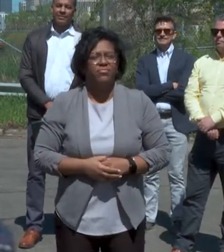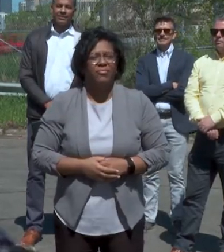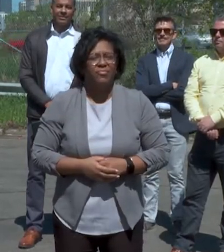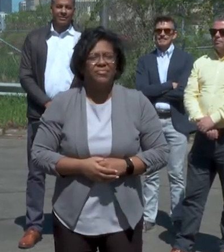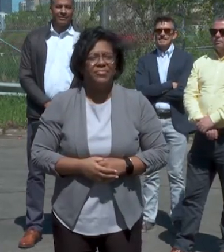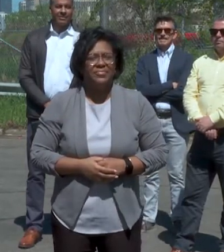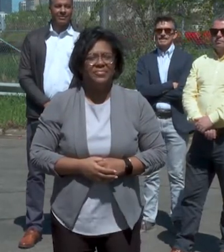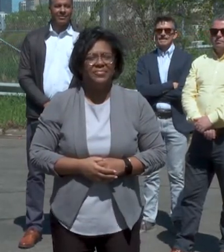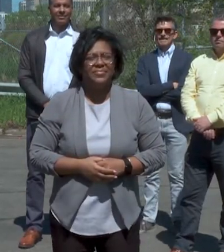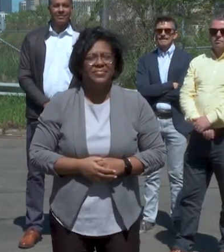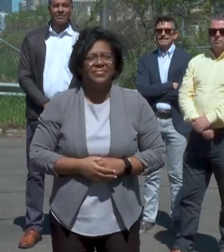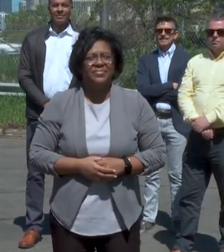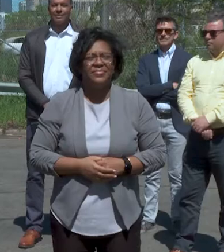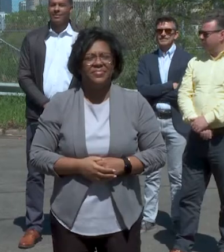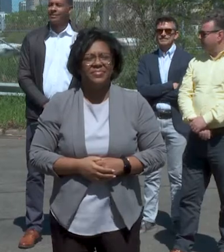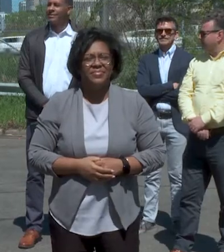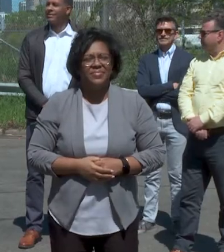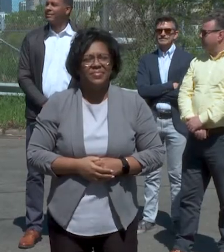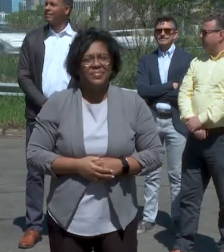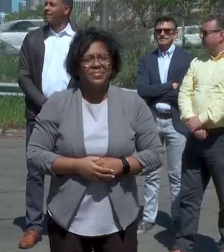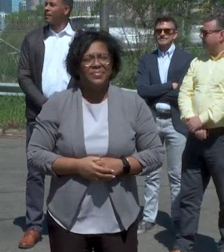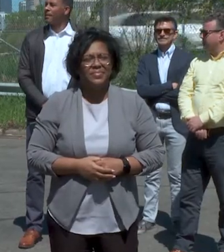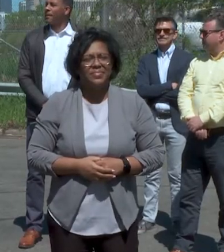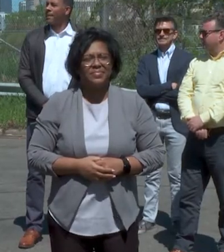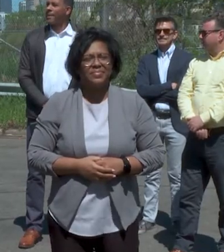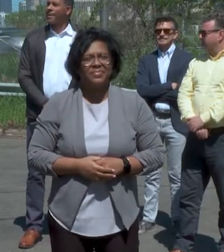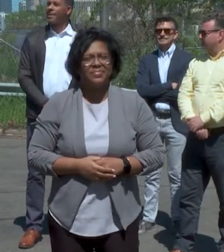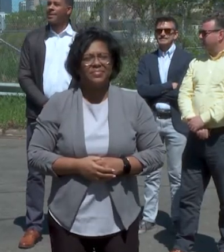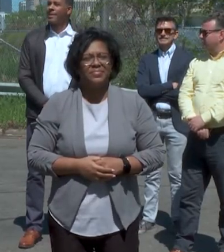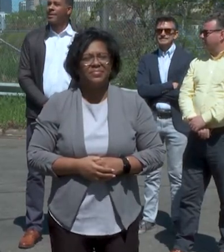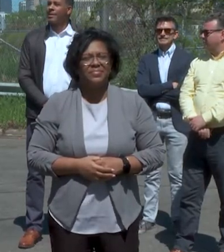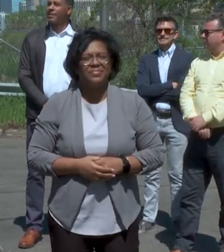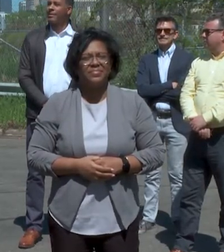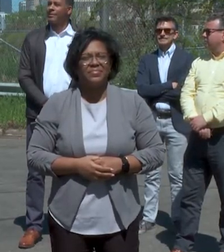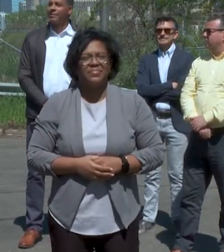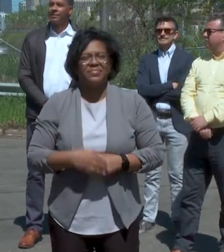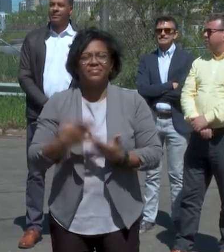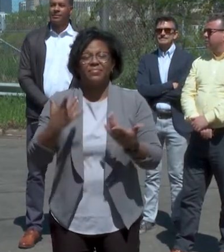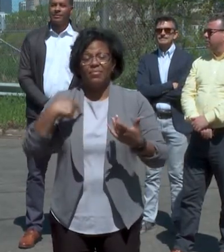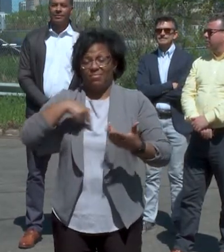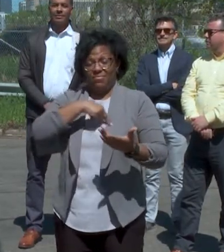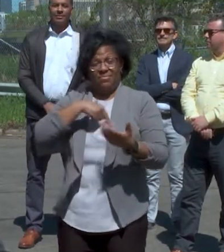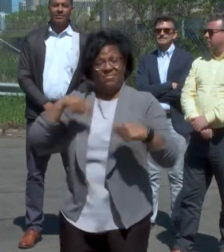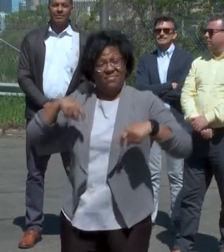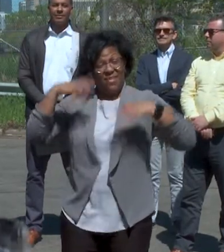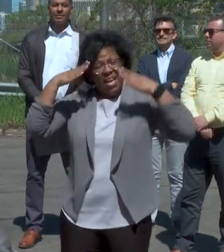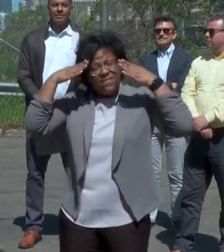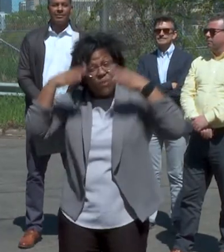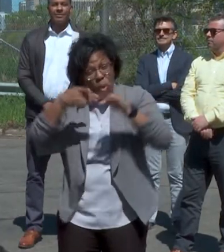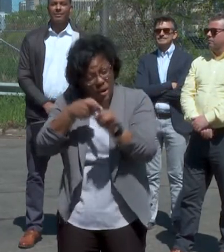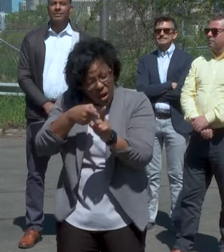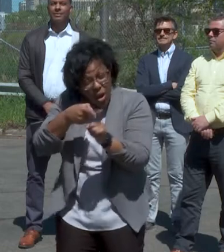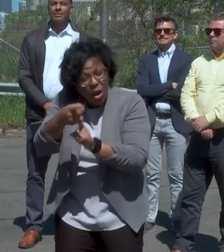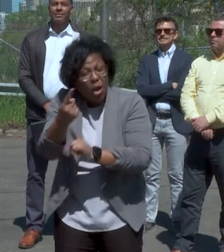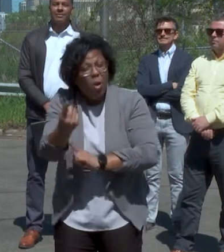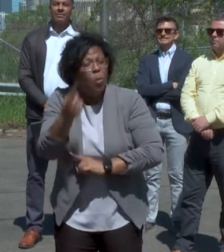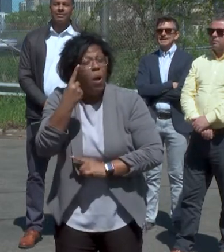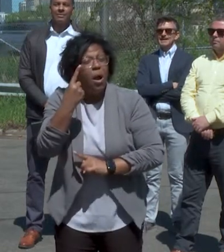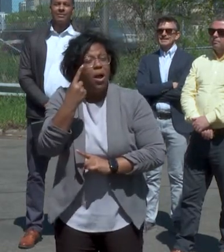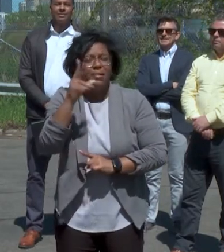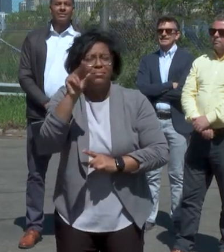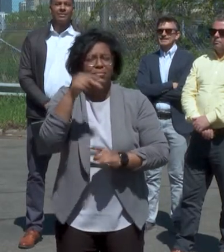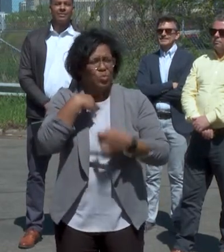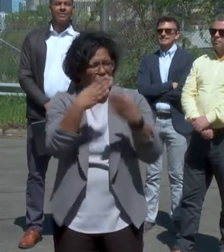need for us to do this on a broader scale, not just on city-owned land. And I still believe we'll make this into one of the